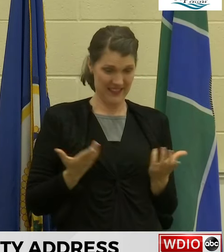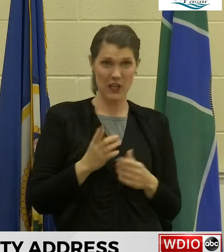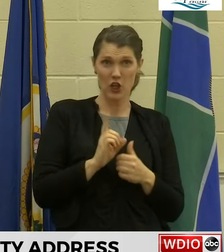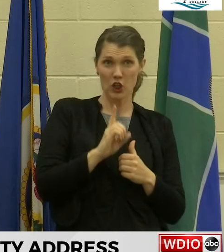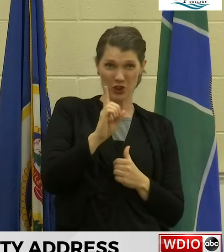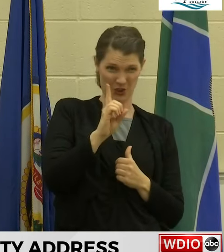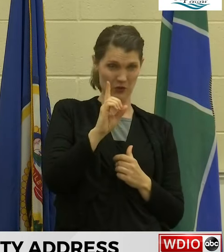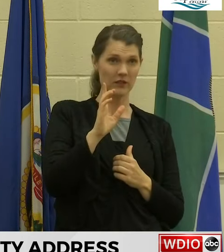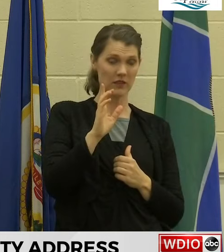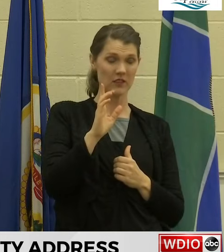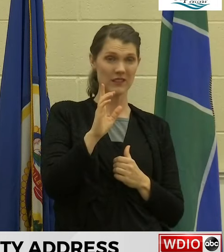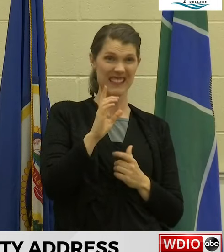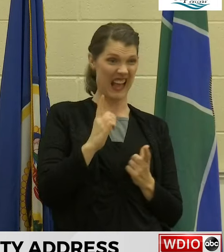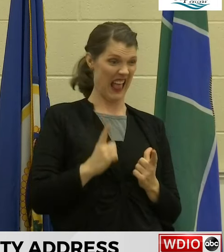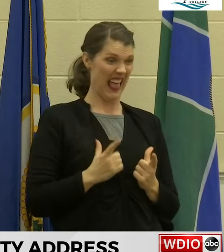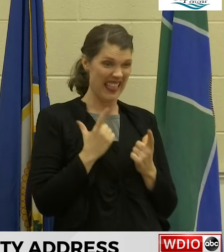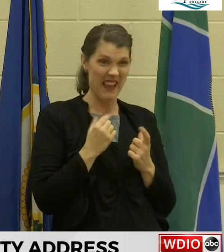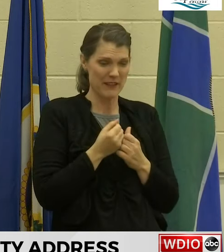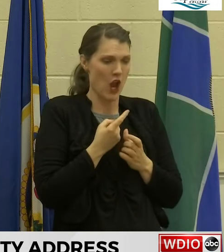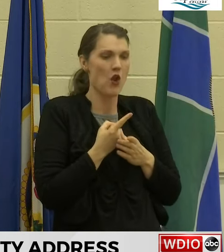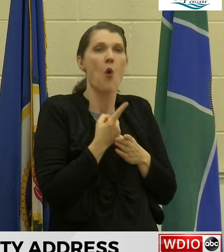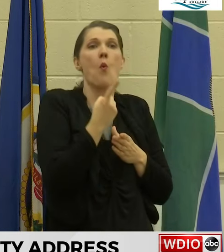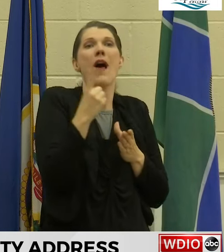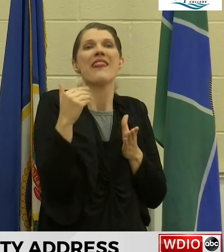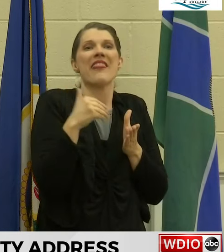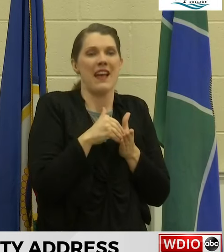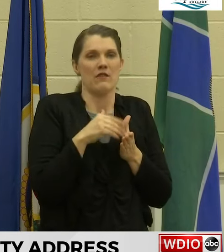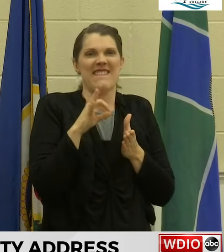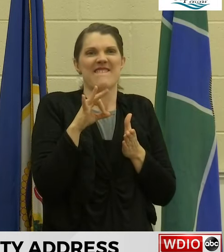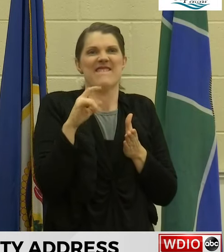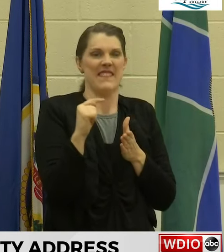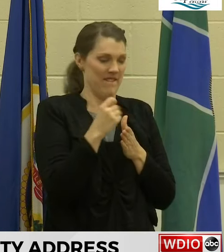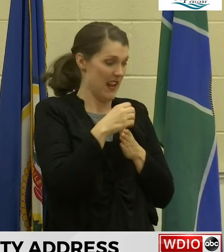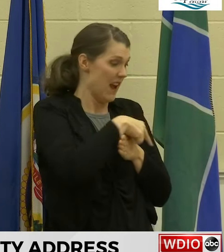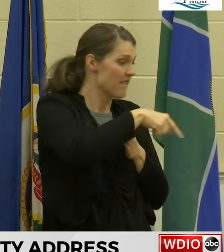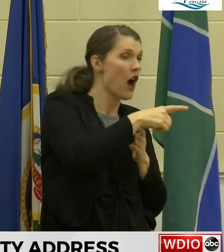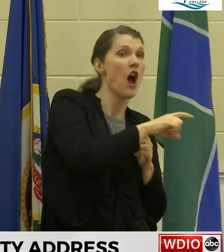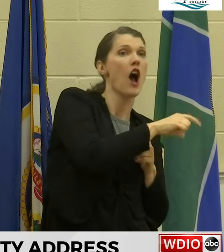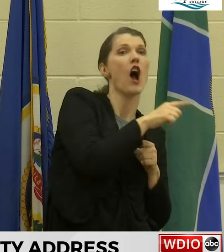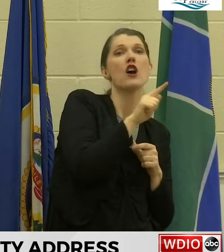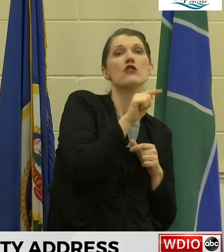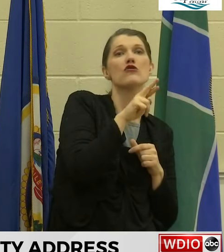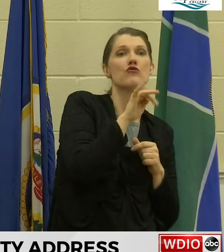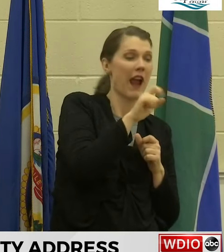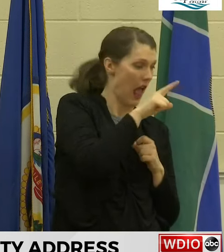in our city limit lives within 1,000 feet of a trail.